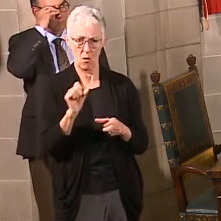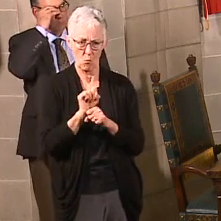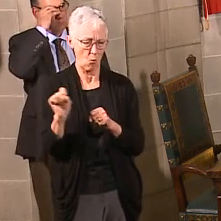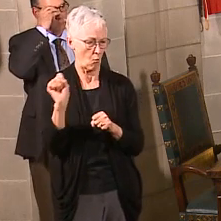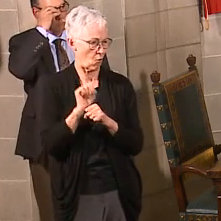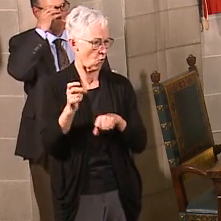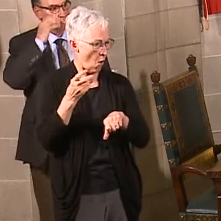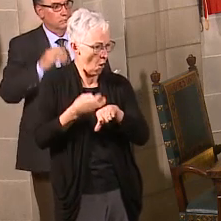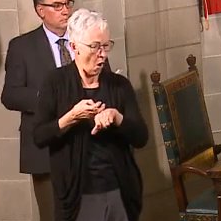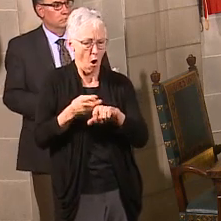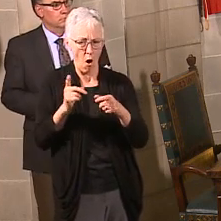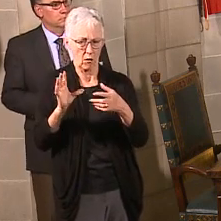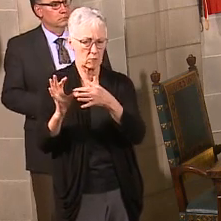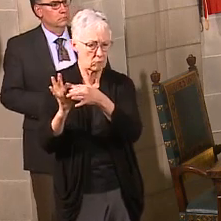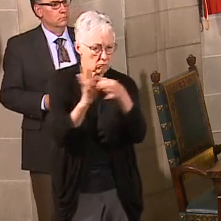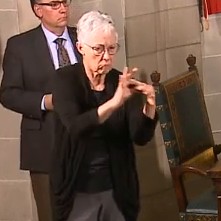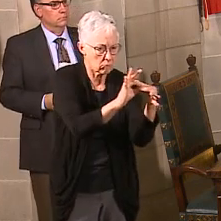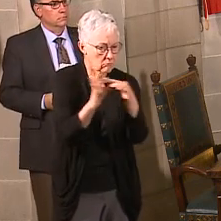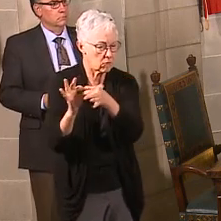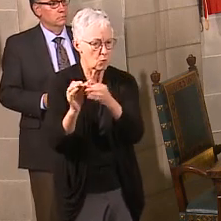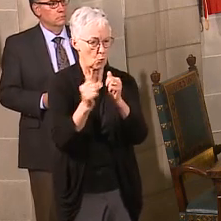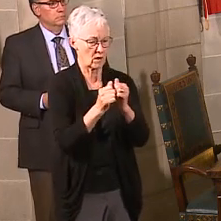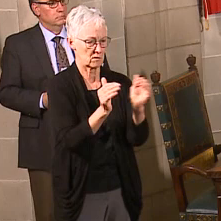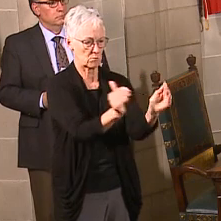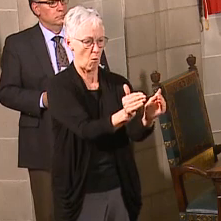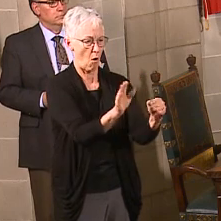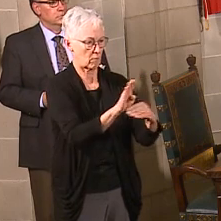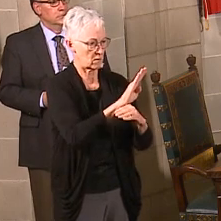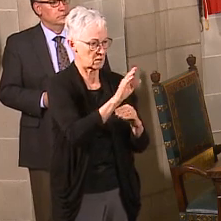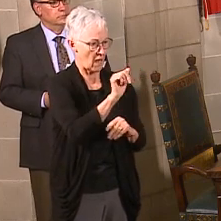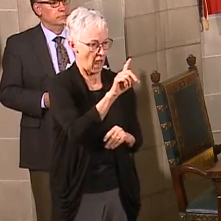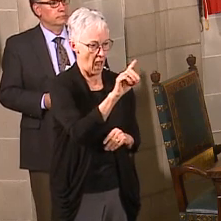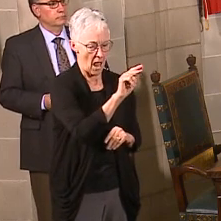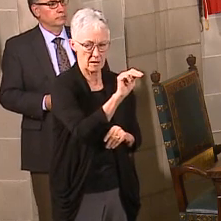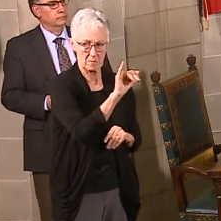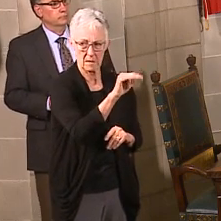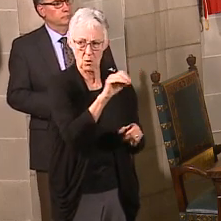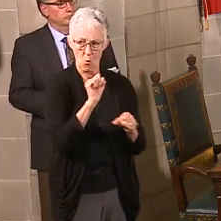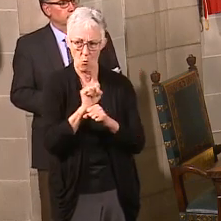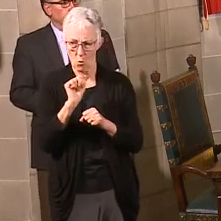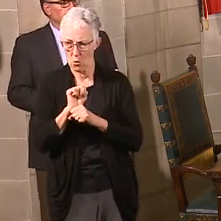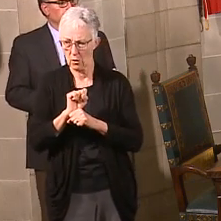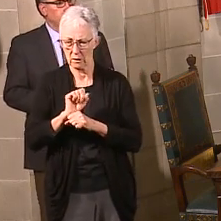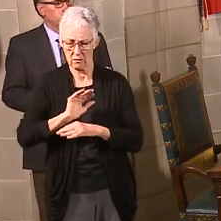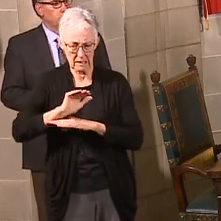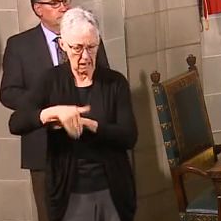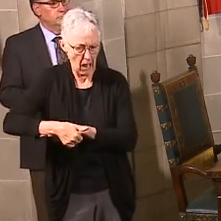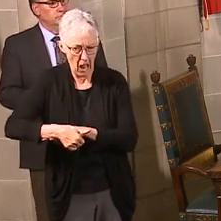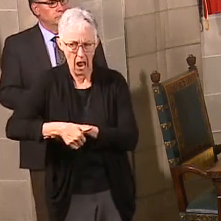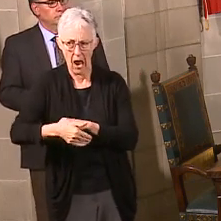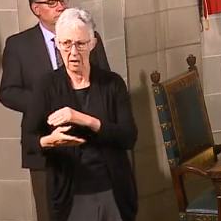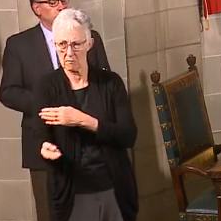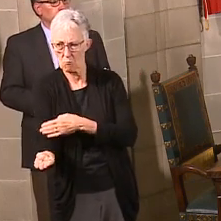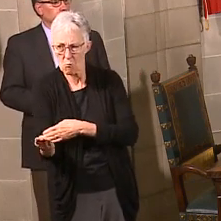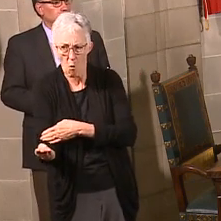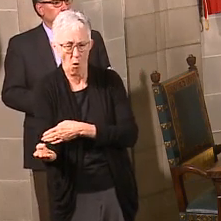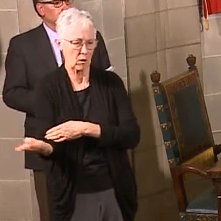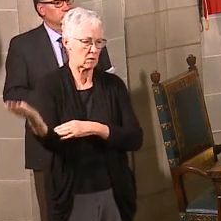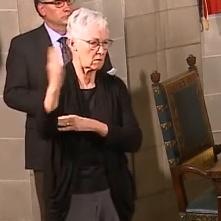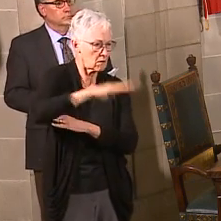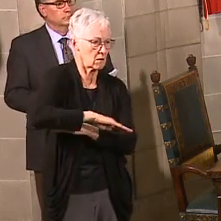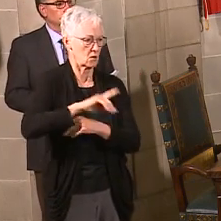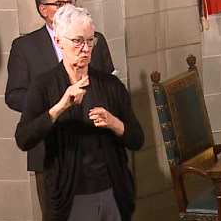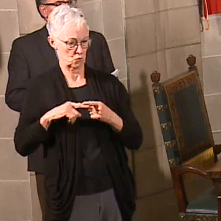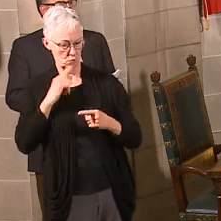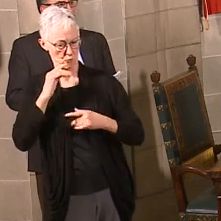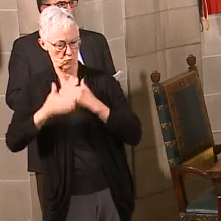with the SBA, staying up late at night, getting up early in the morning to get onto the website for the SBA to get those loans processed. So again,